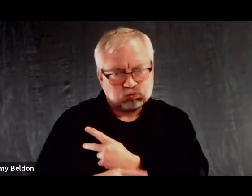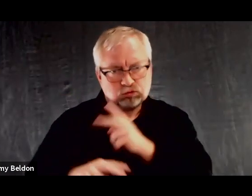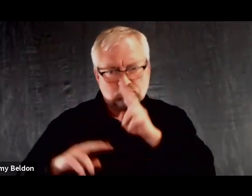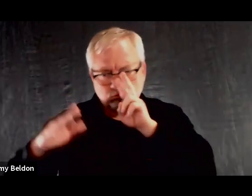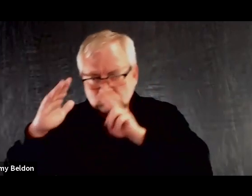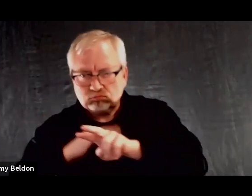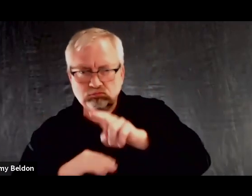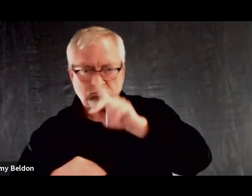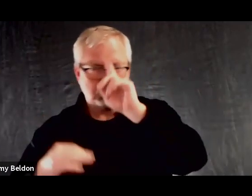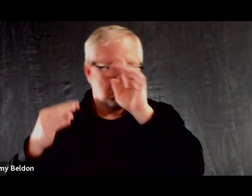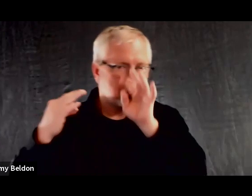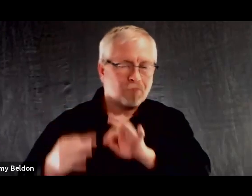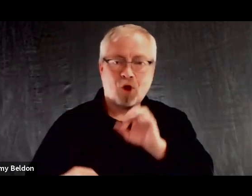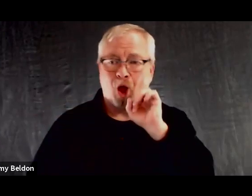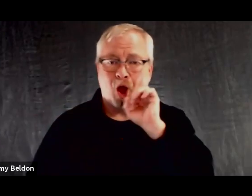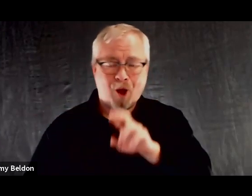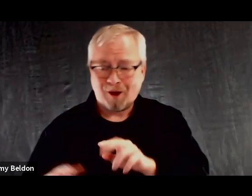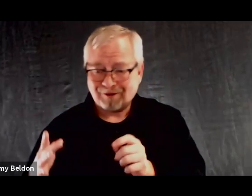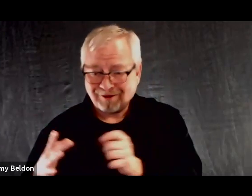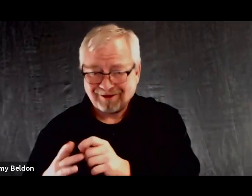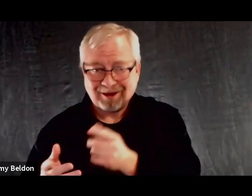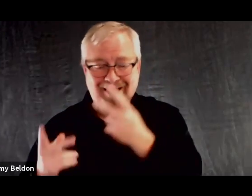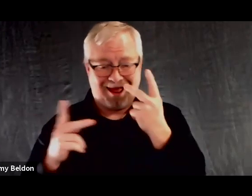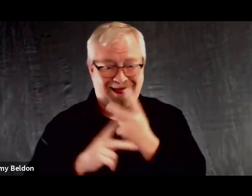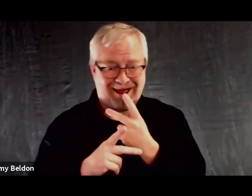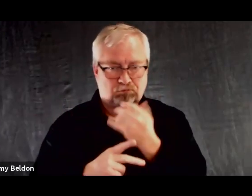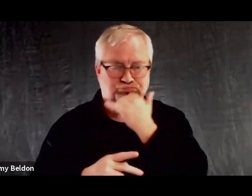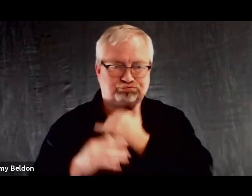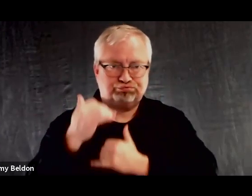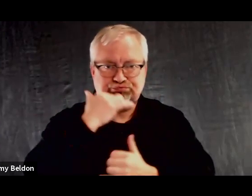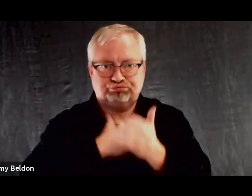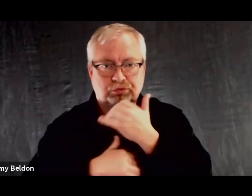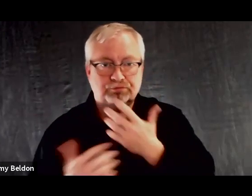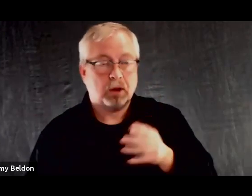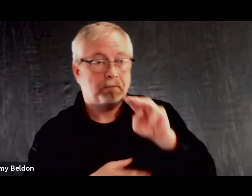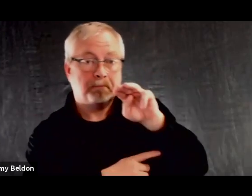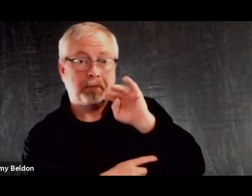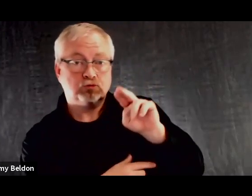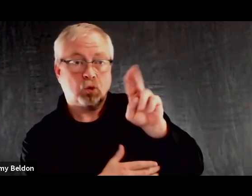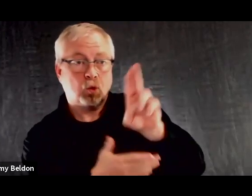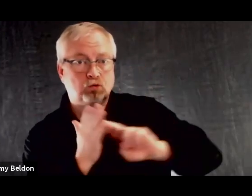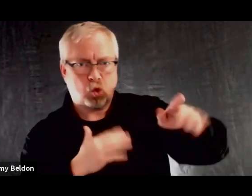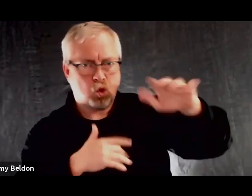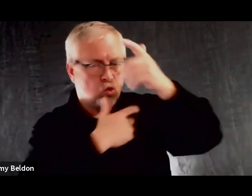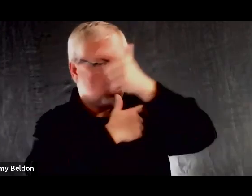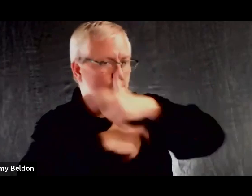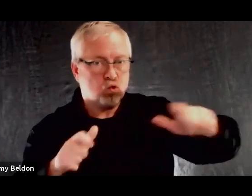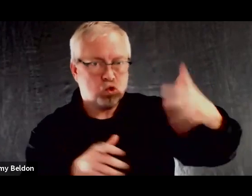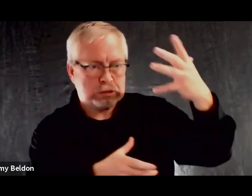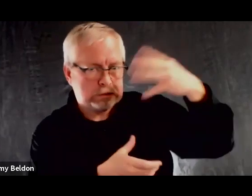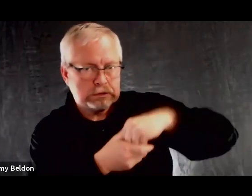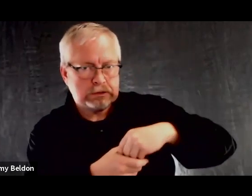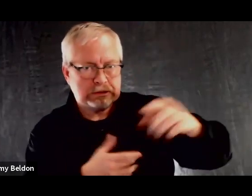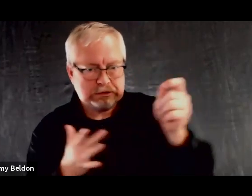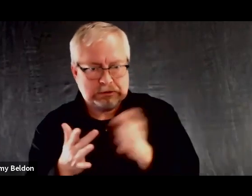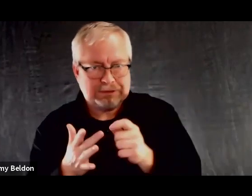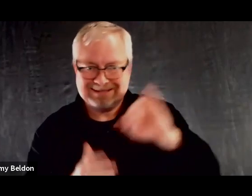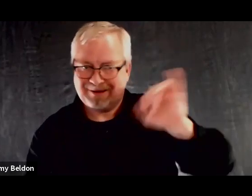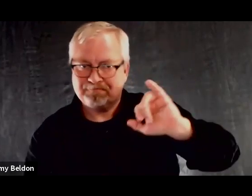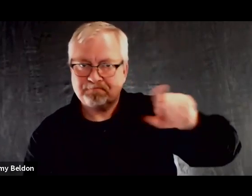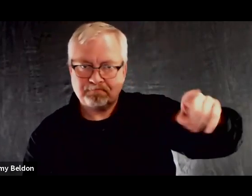and I presume Mayo as well, there's a large research component to the serology testing that they want to do to better